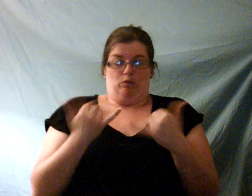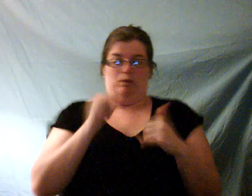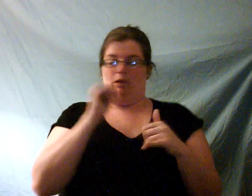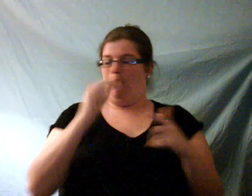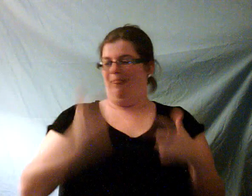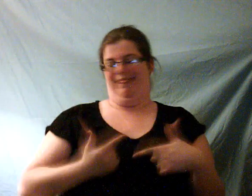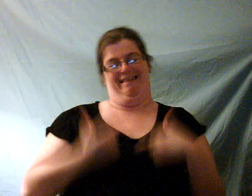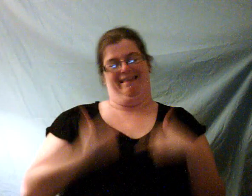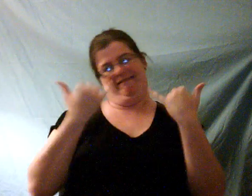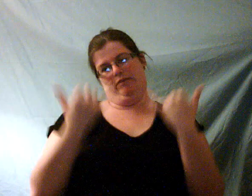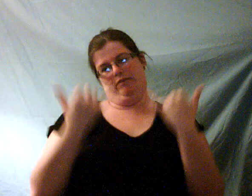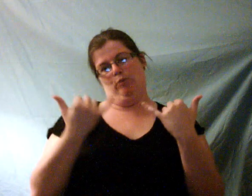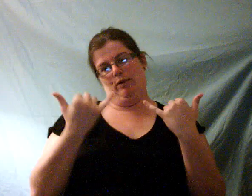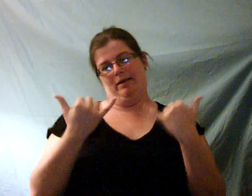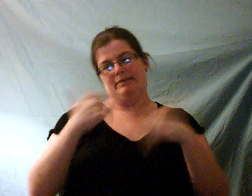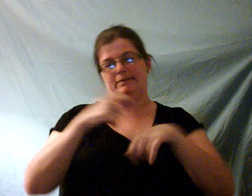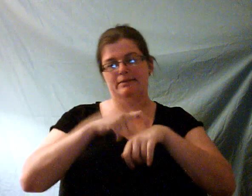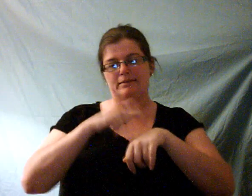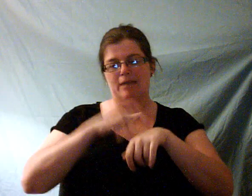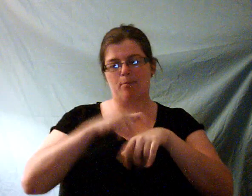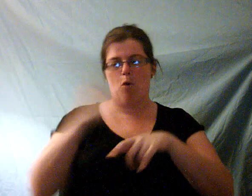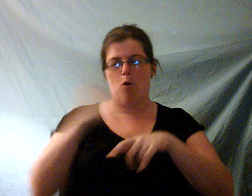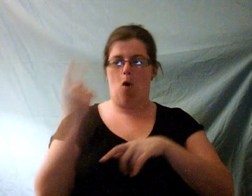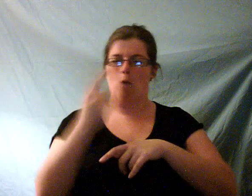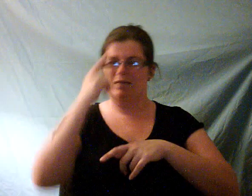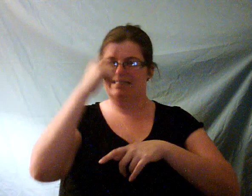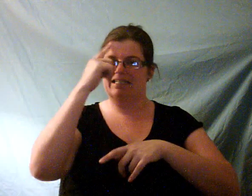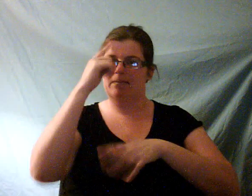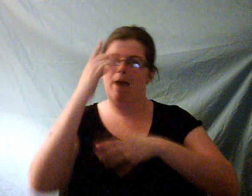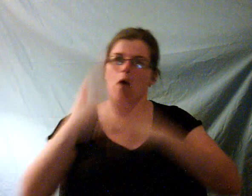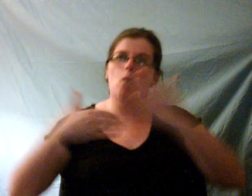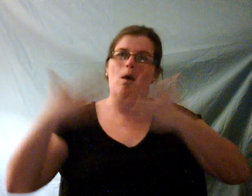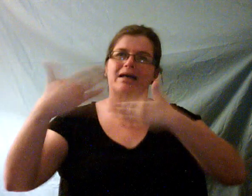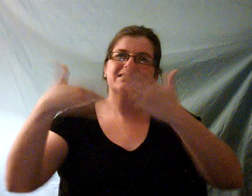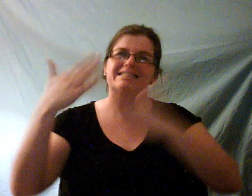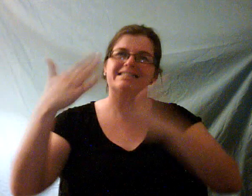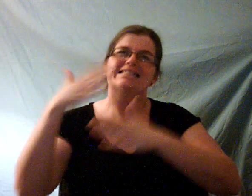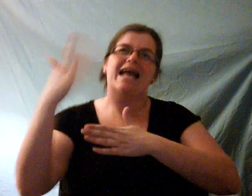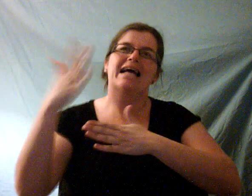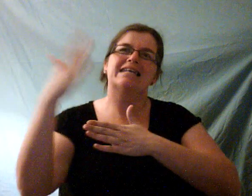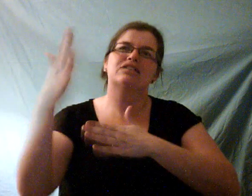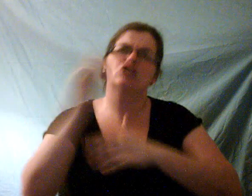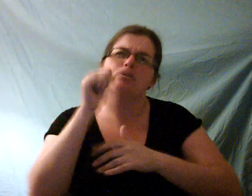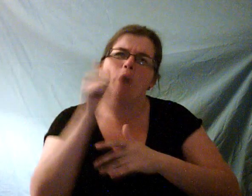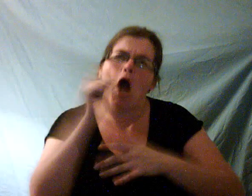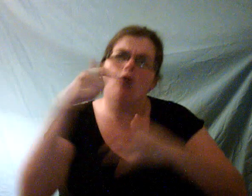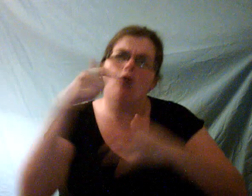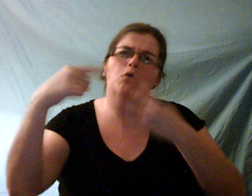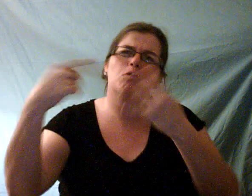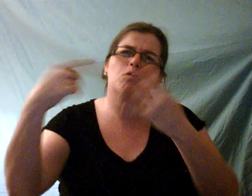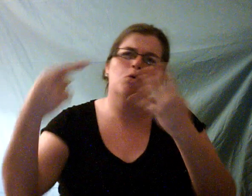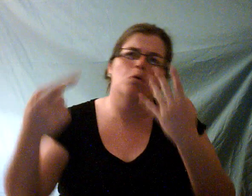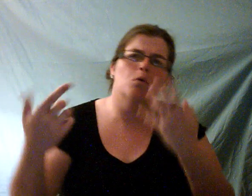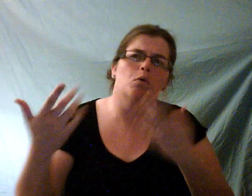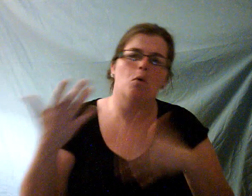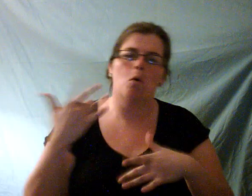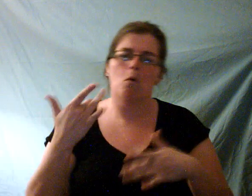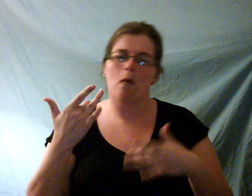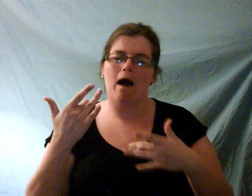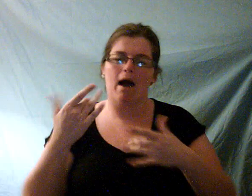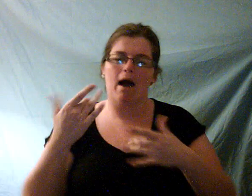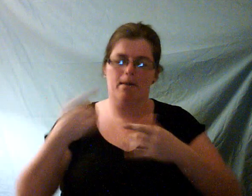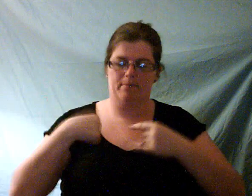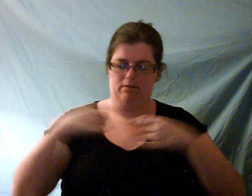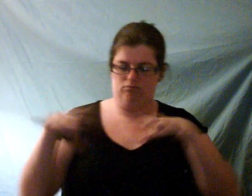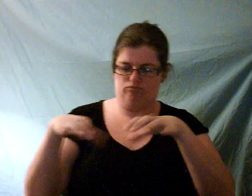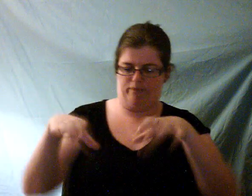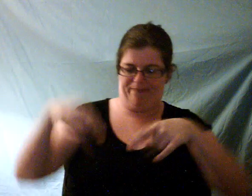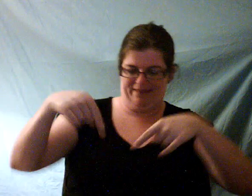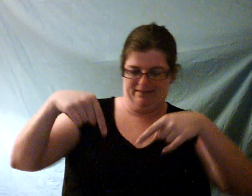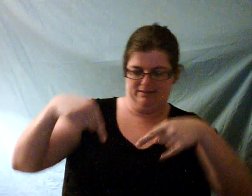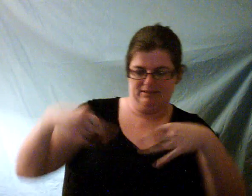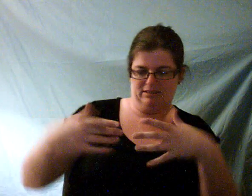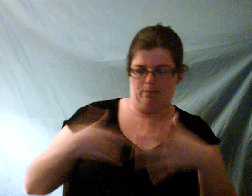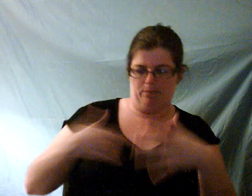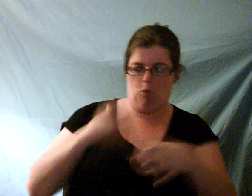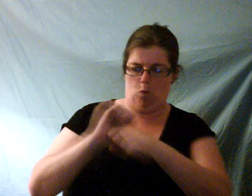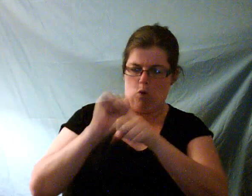present time. We're always thinking about what's going to be happening tomorrow, or why am I doing this? I'm working hard today so I